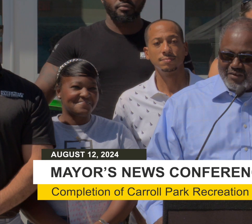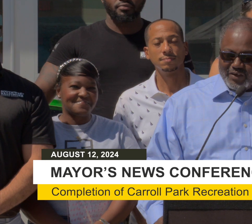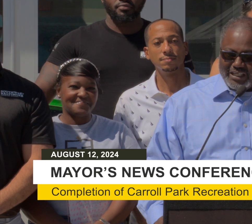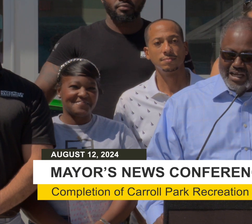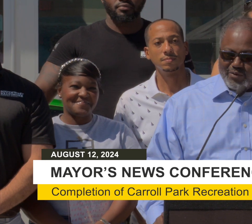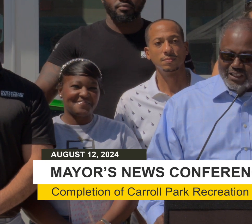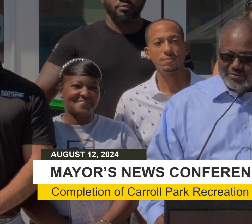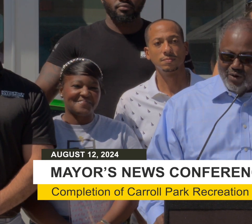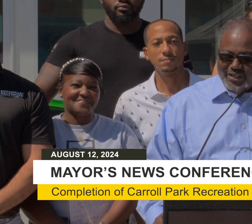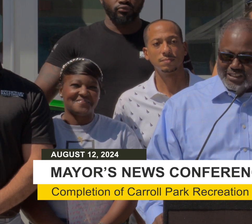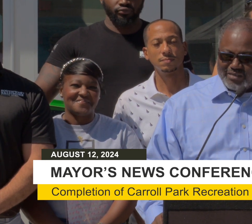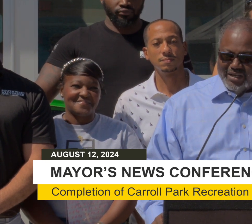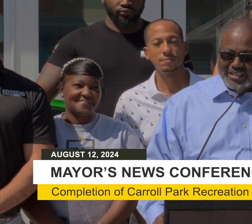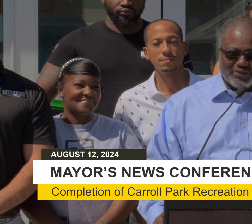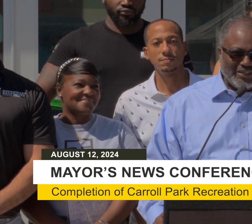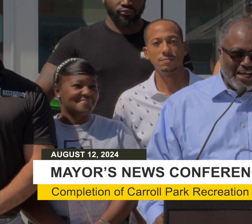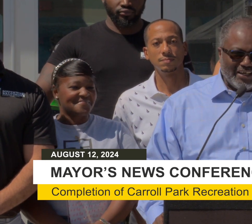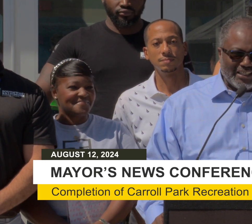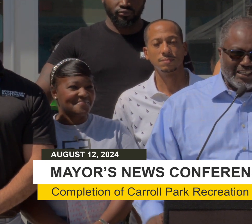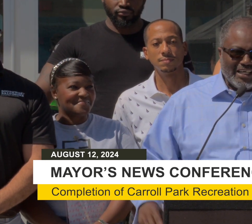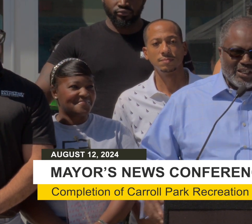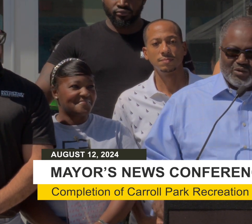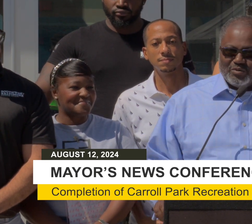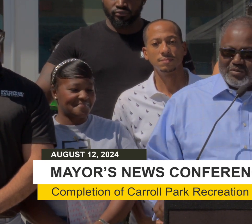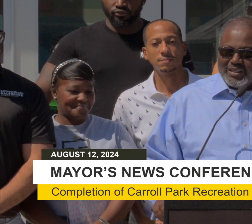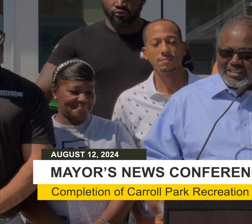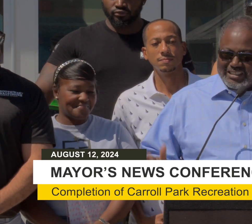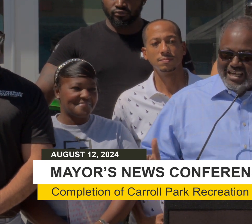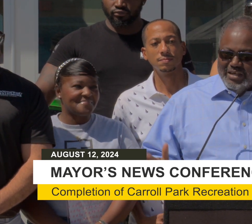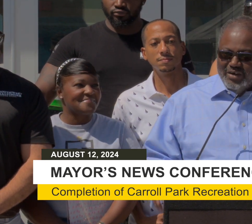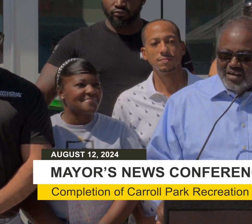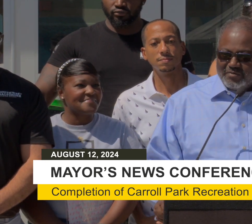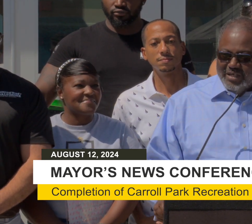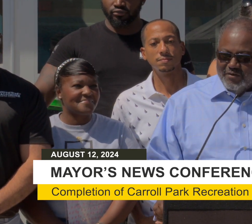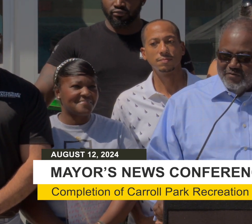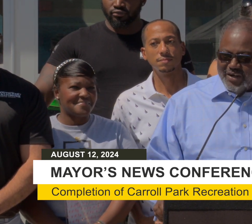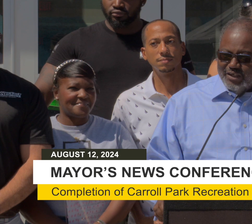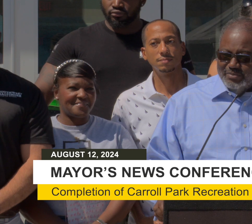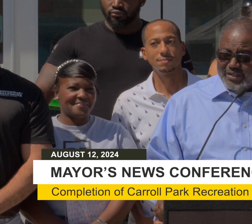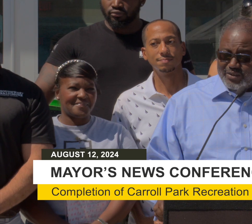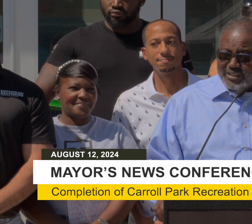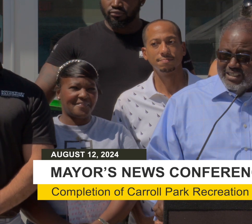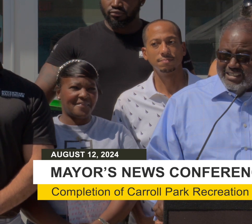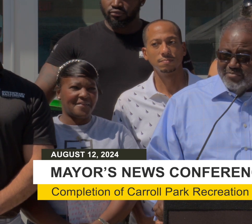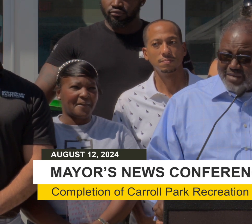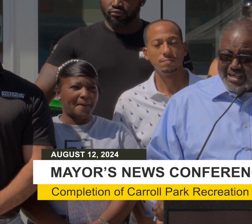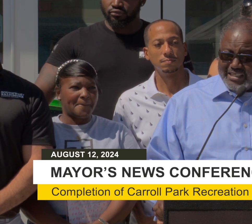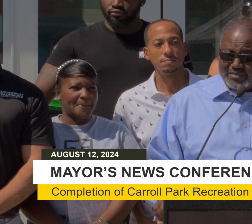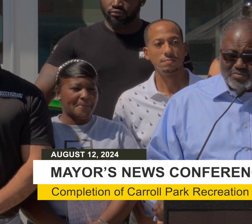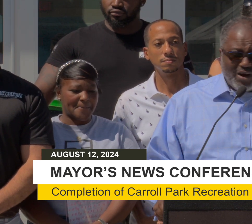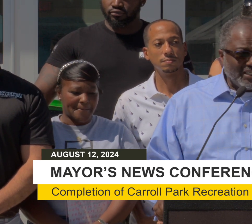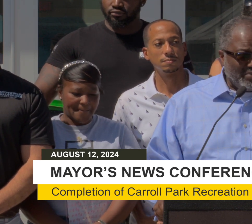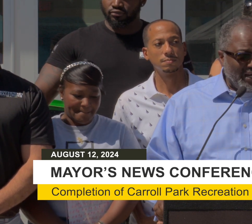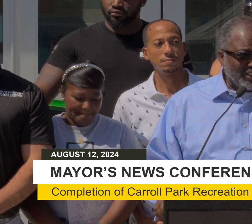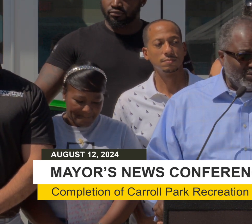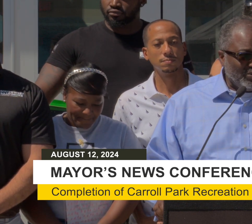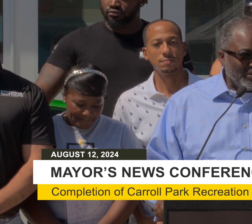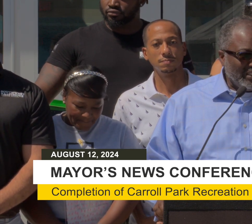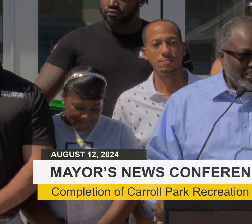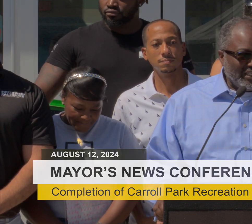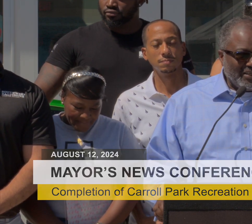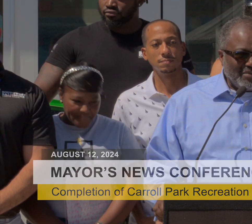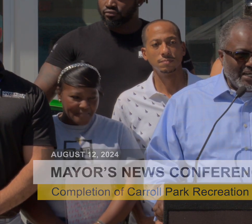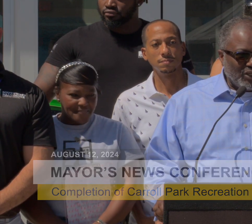excited for the collaboration and partnership to make this a reality. So today you'll hear from various speakers that made this project